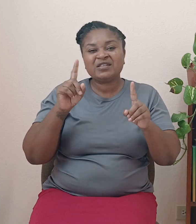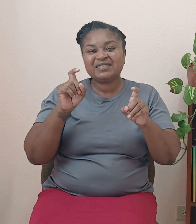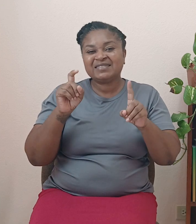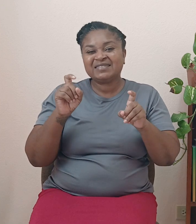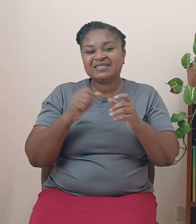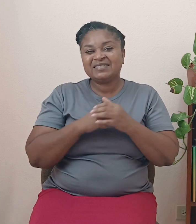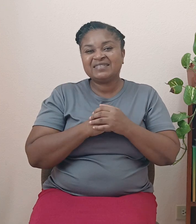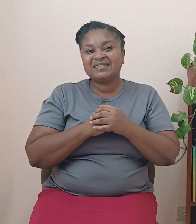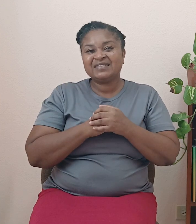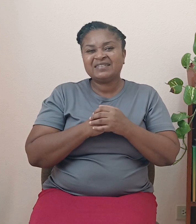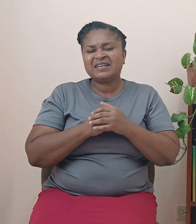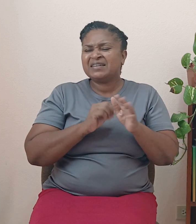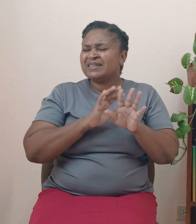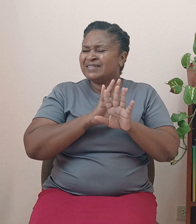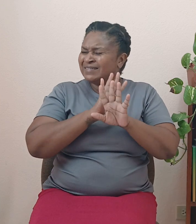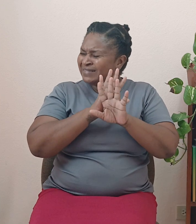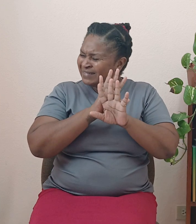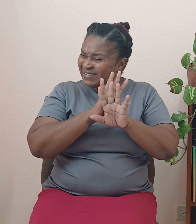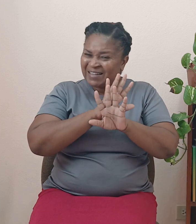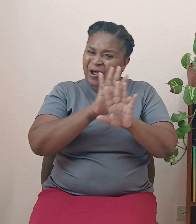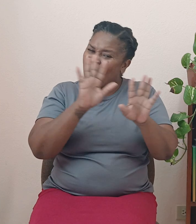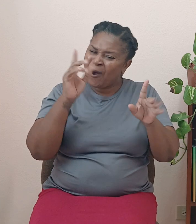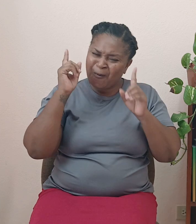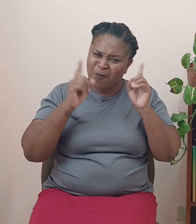All right, don't worry if you didn't get all 10.